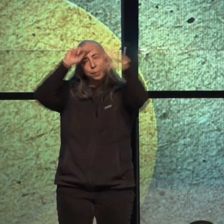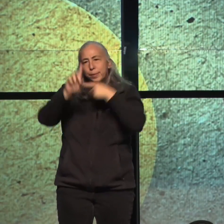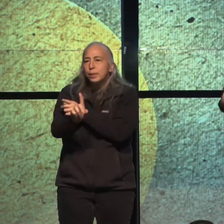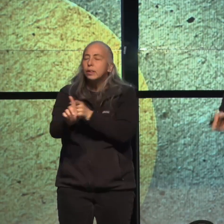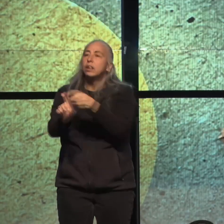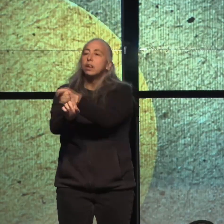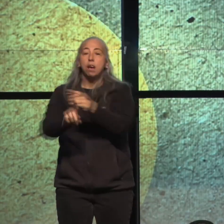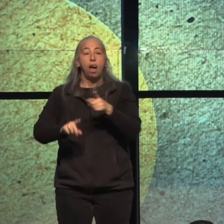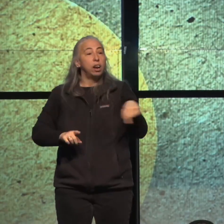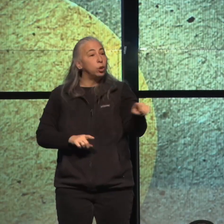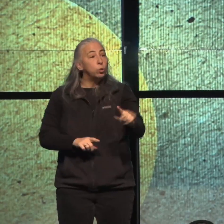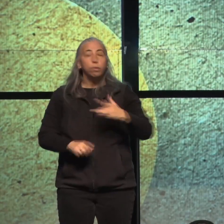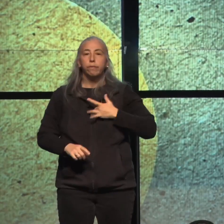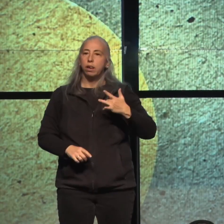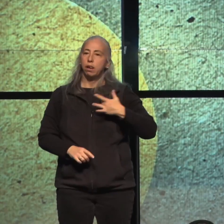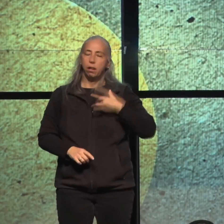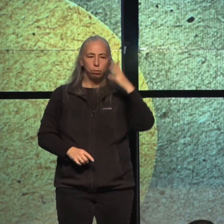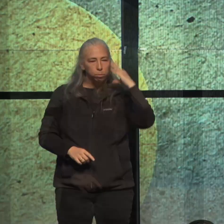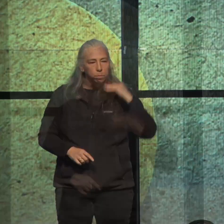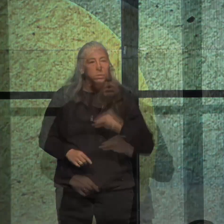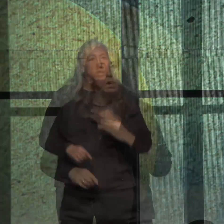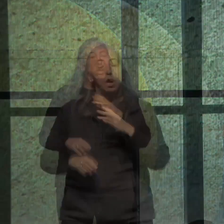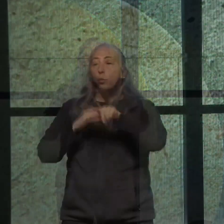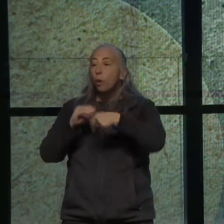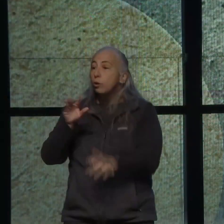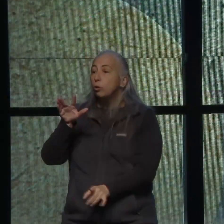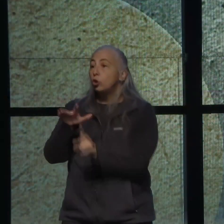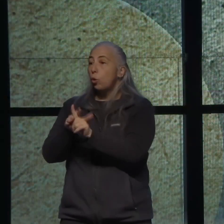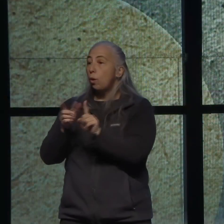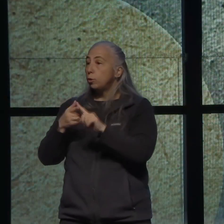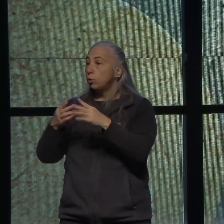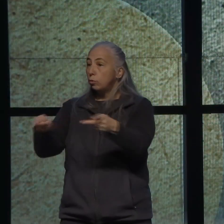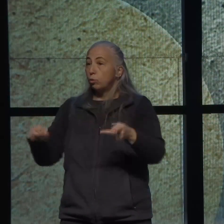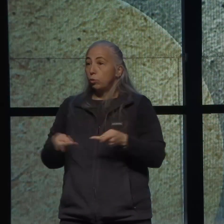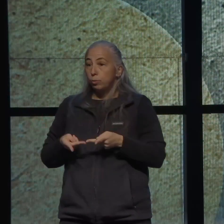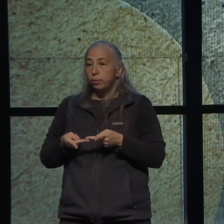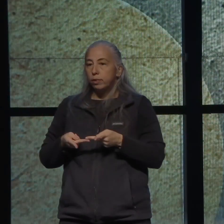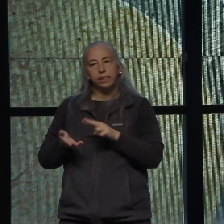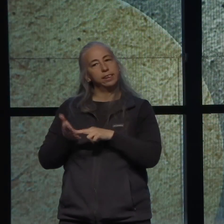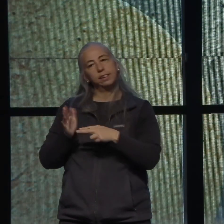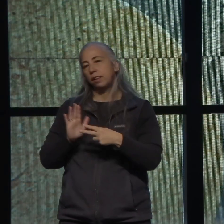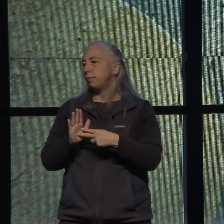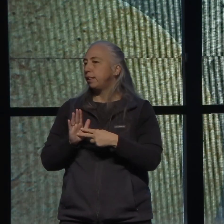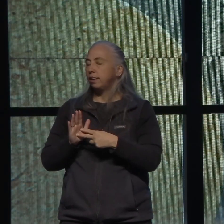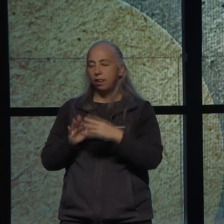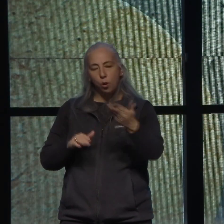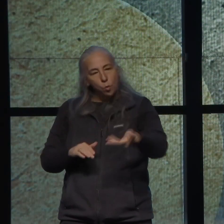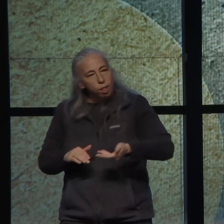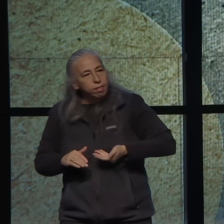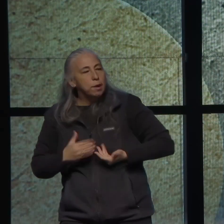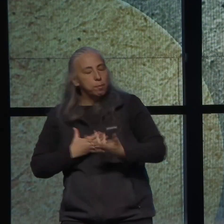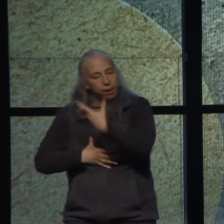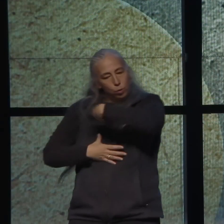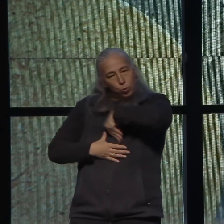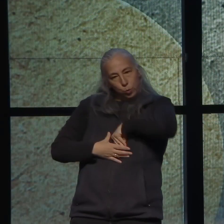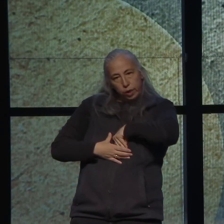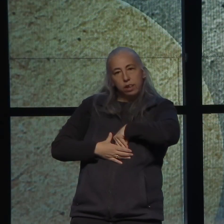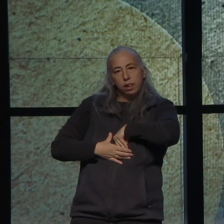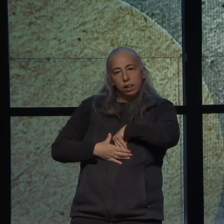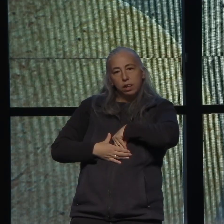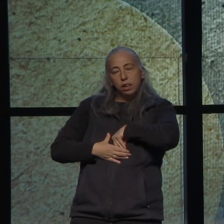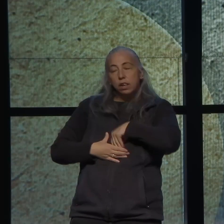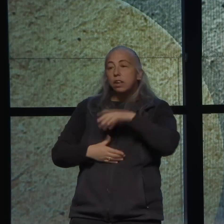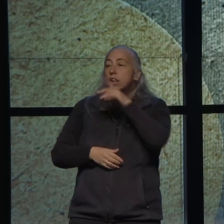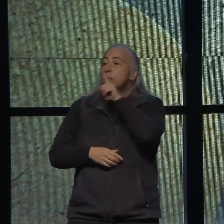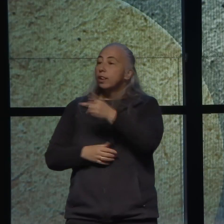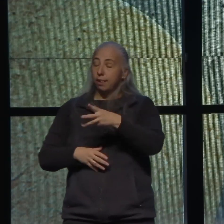more than anyone. That just being present or welcomed into a space does not mean that you have been included. Because here's the thing,